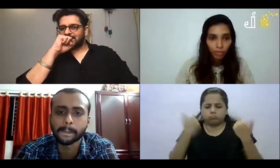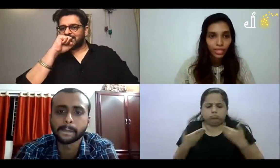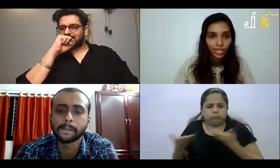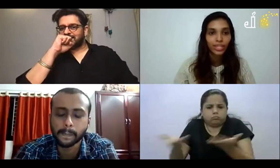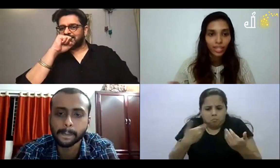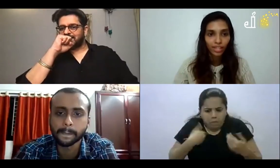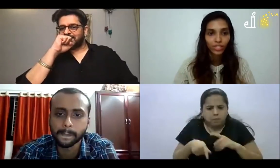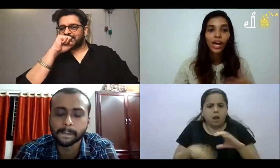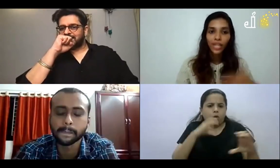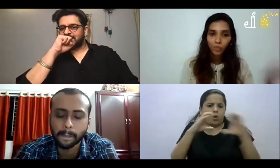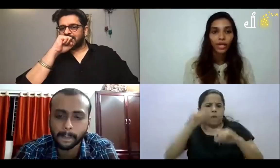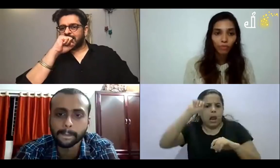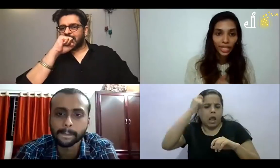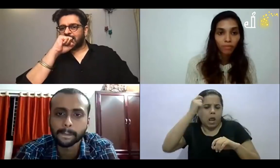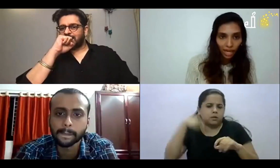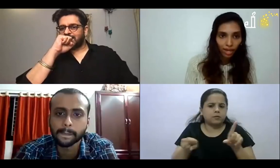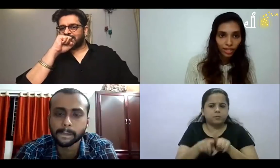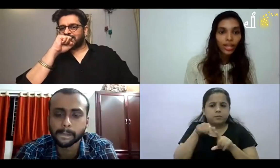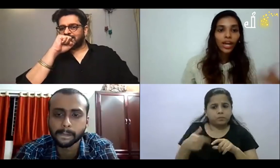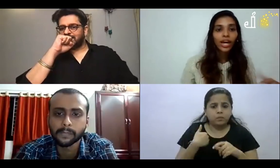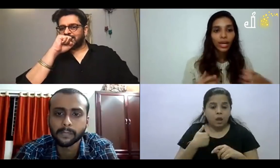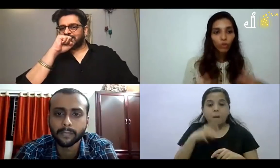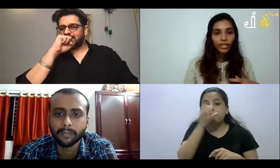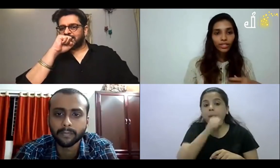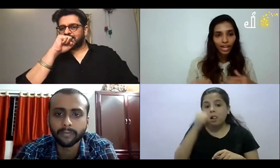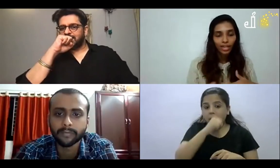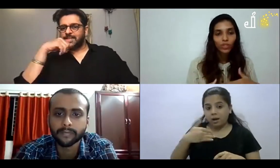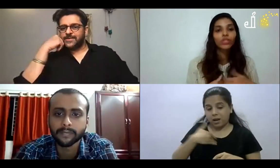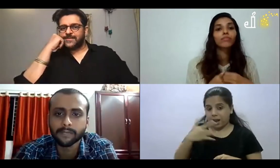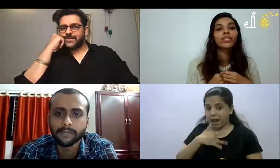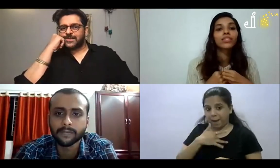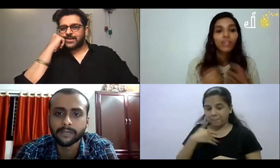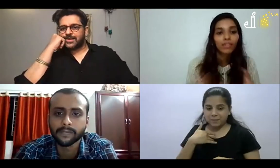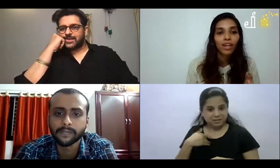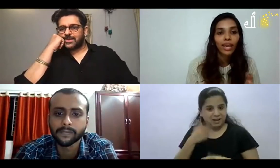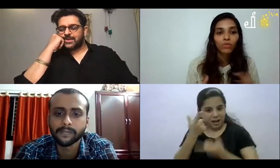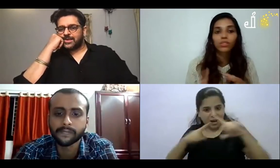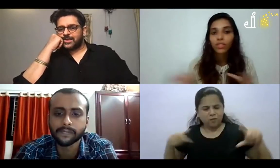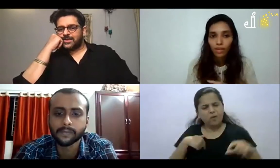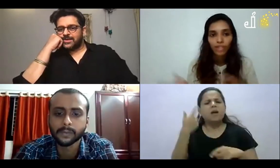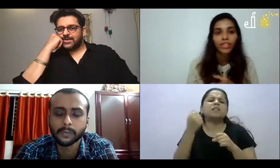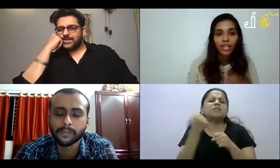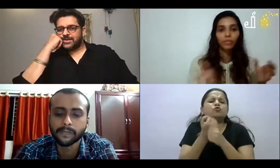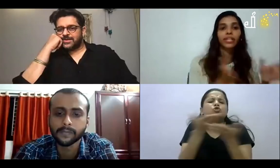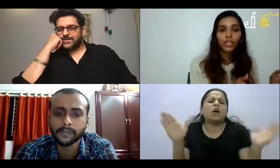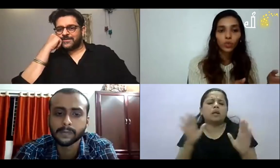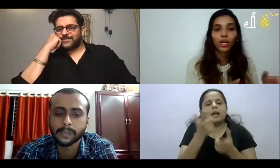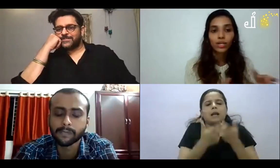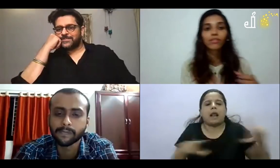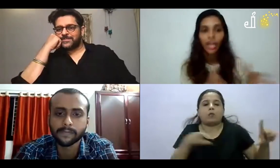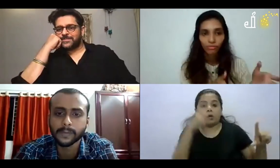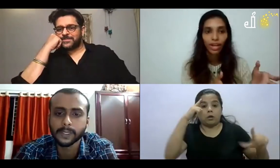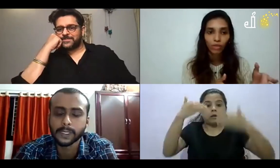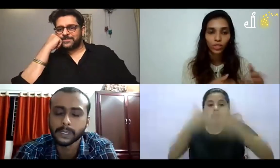I am communicating in English despite of being a Malayali. I want sign language to come as a general language rather than limiting it to